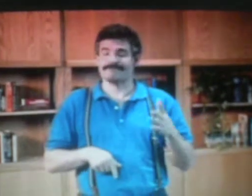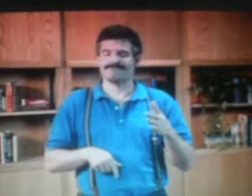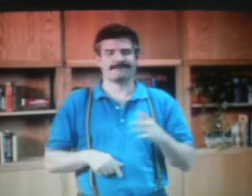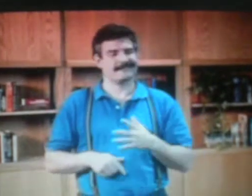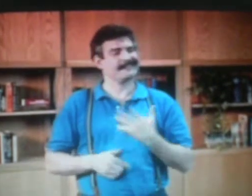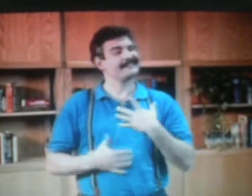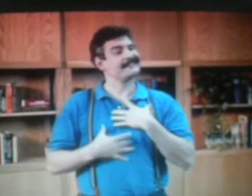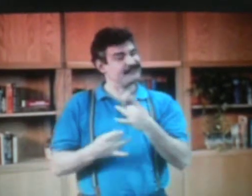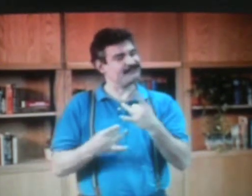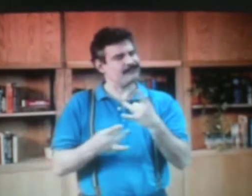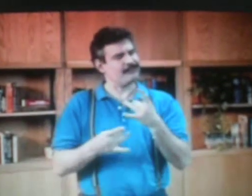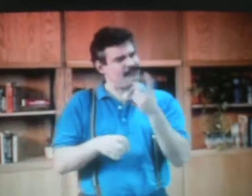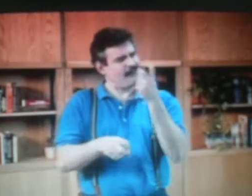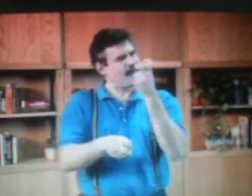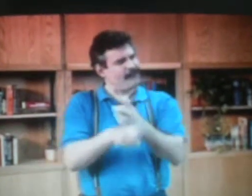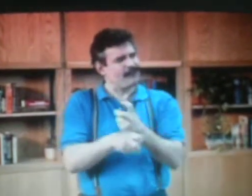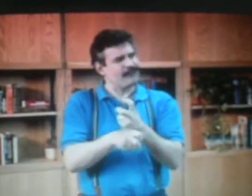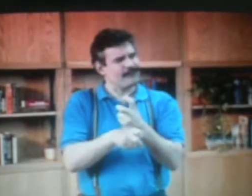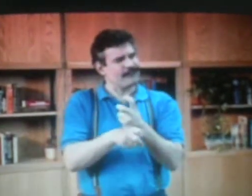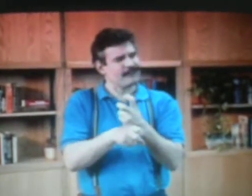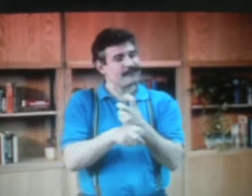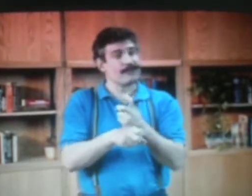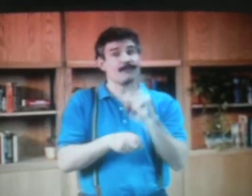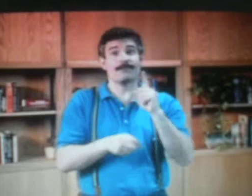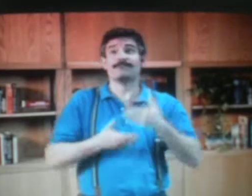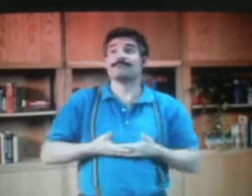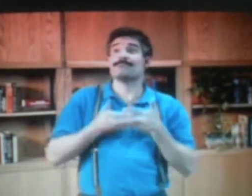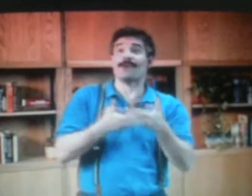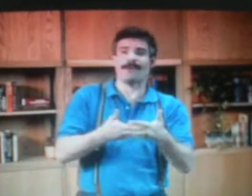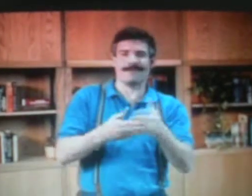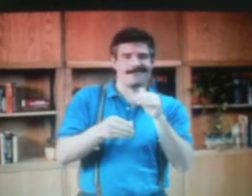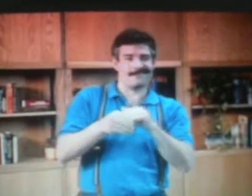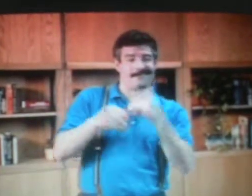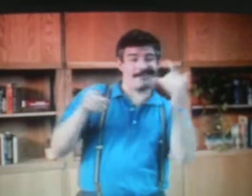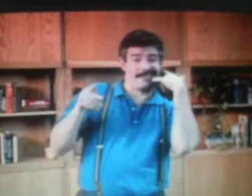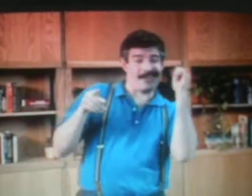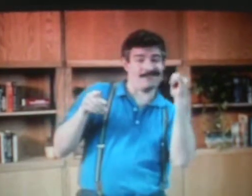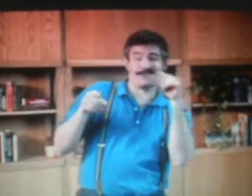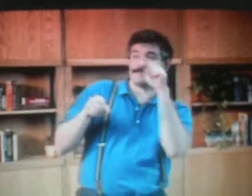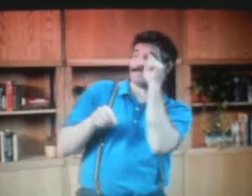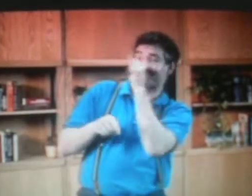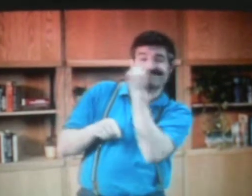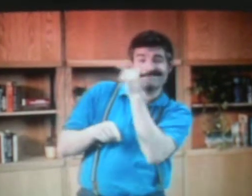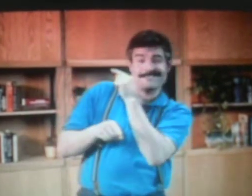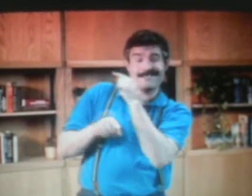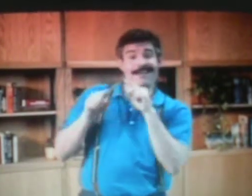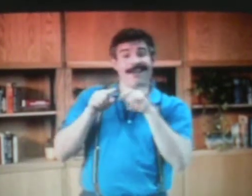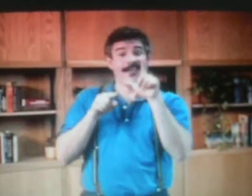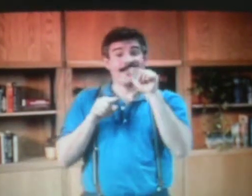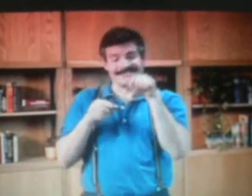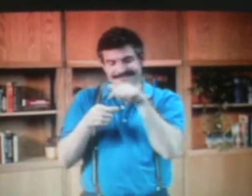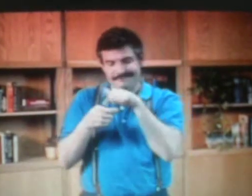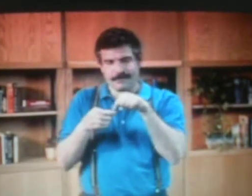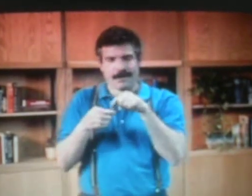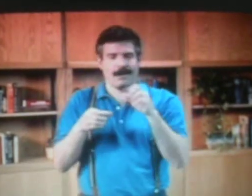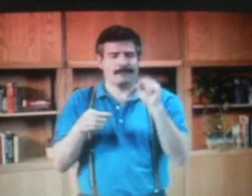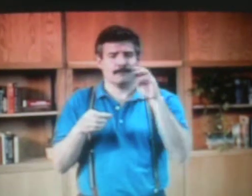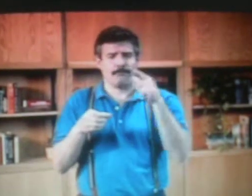My life as a child was interesting and hard. I was born in California, in